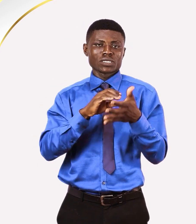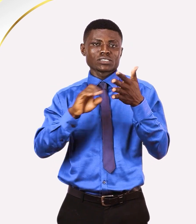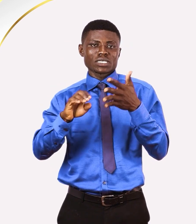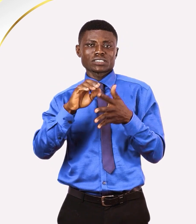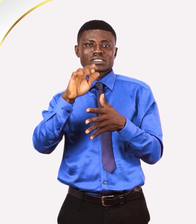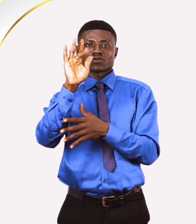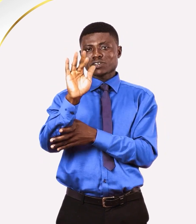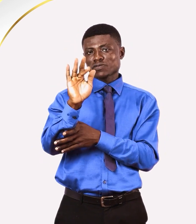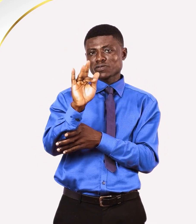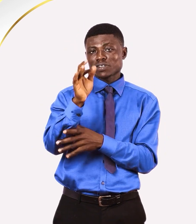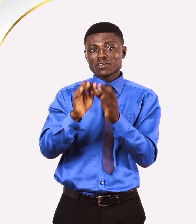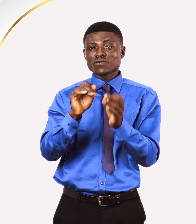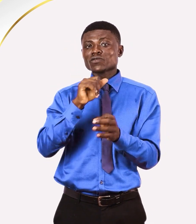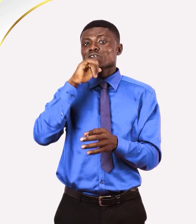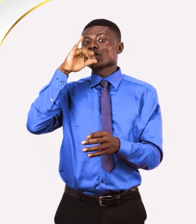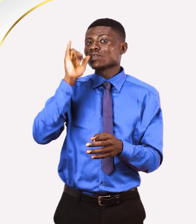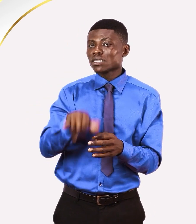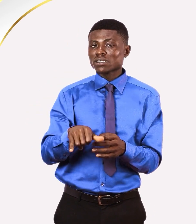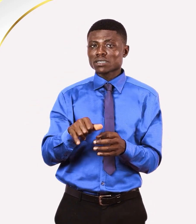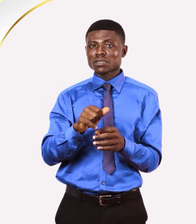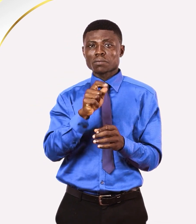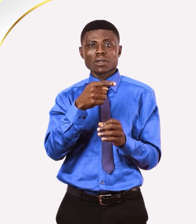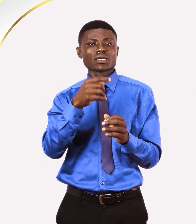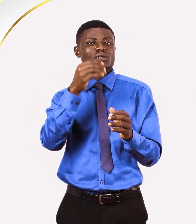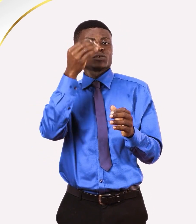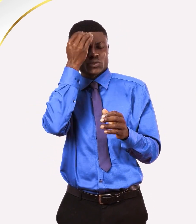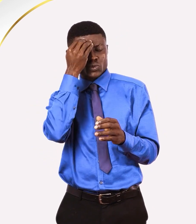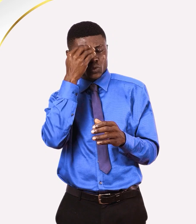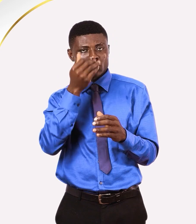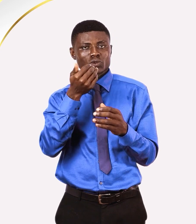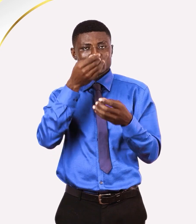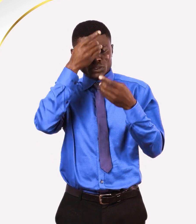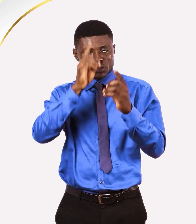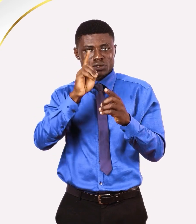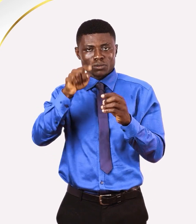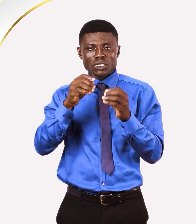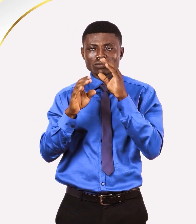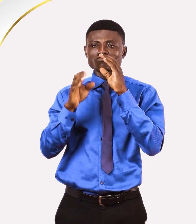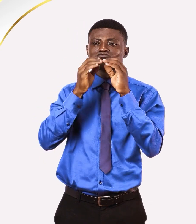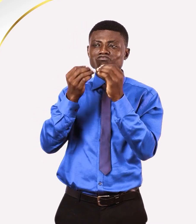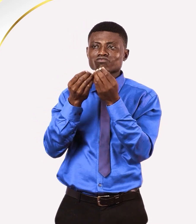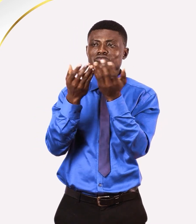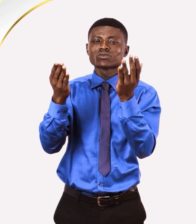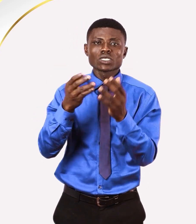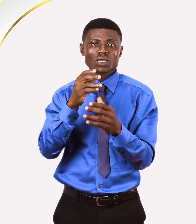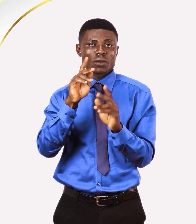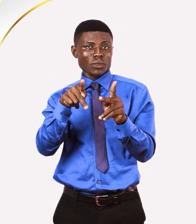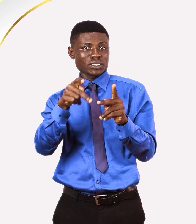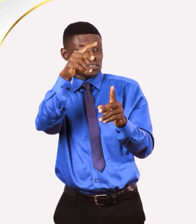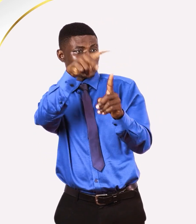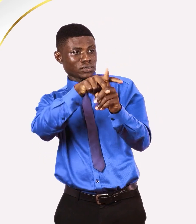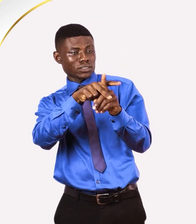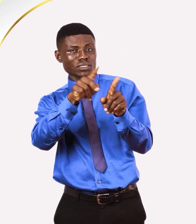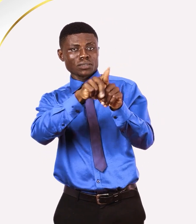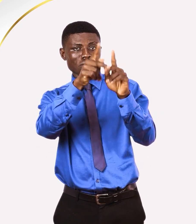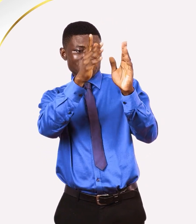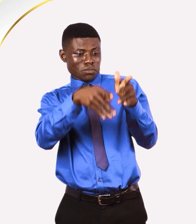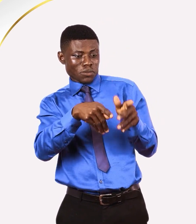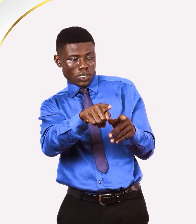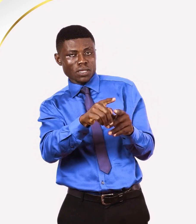with Section 25. If not, notice of the decision shall be communicated to the